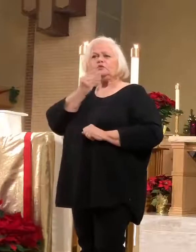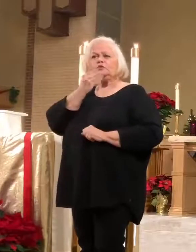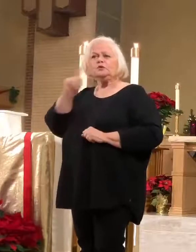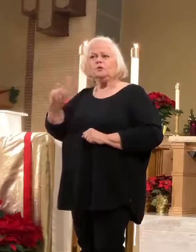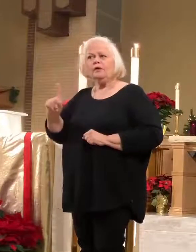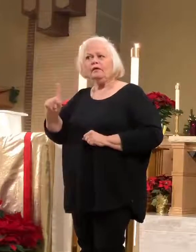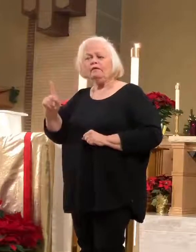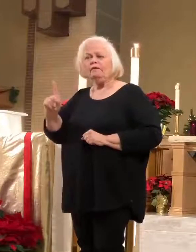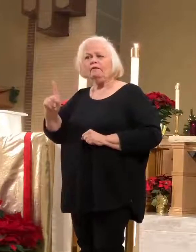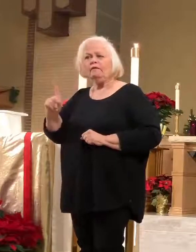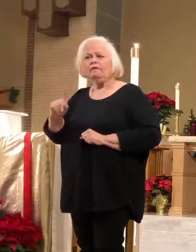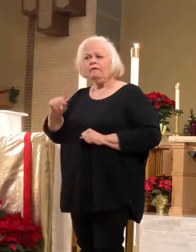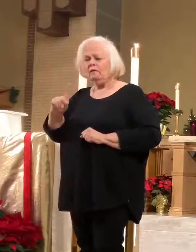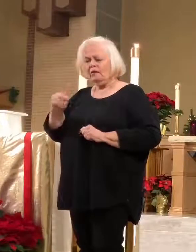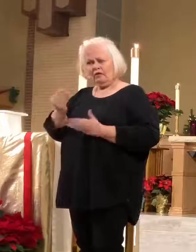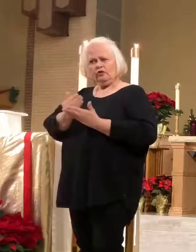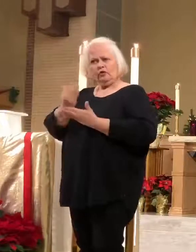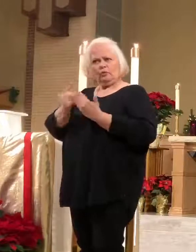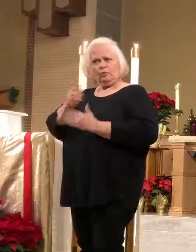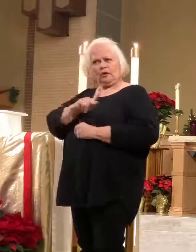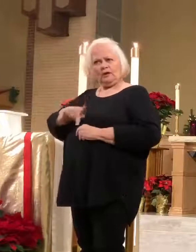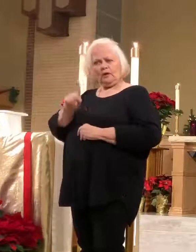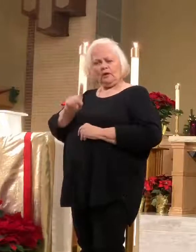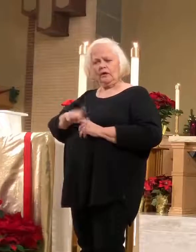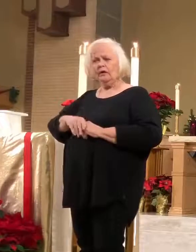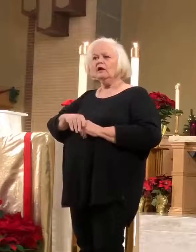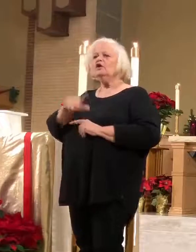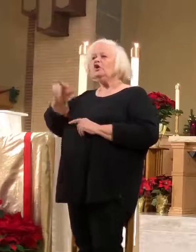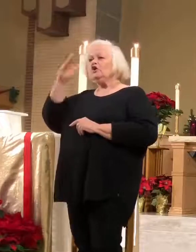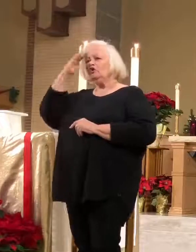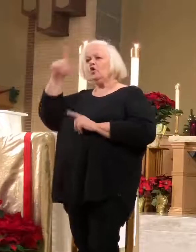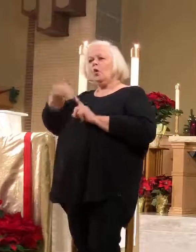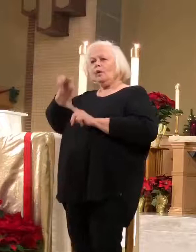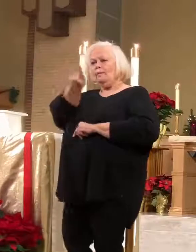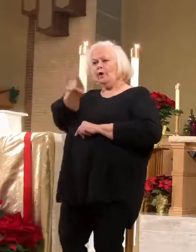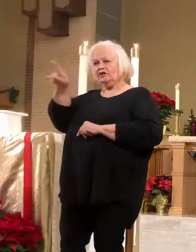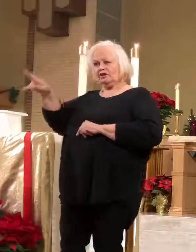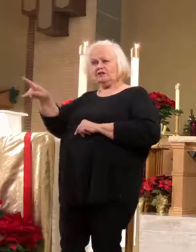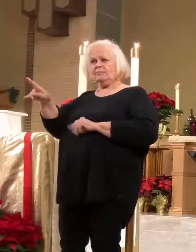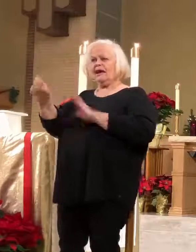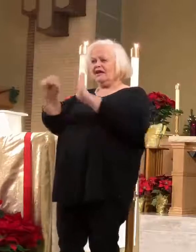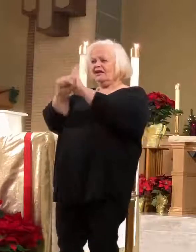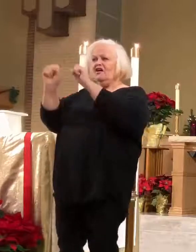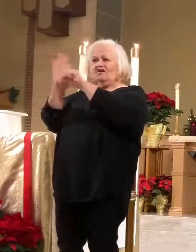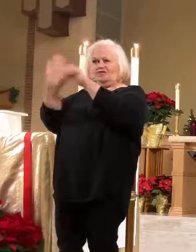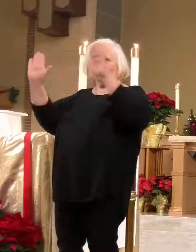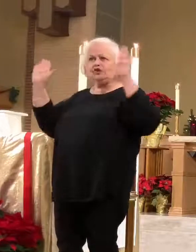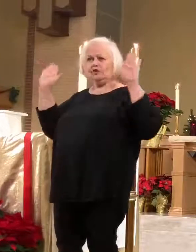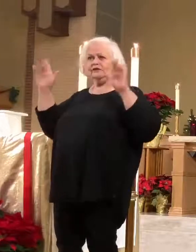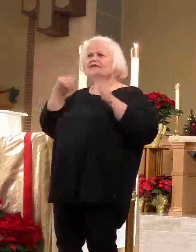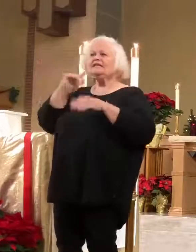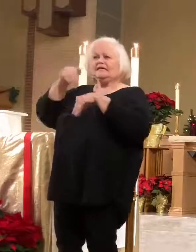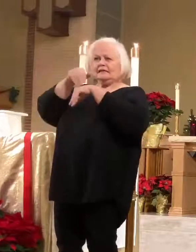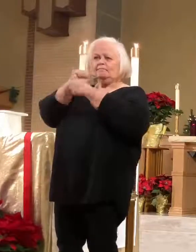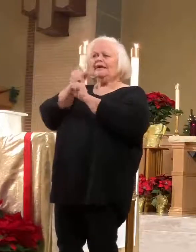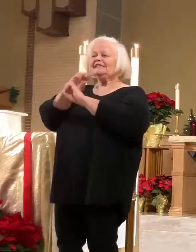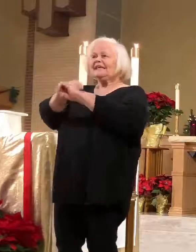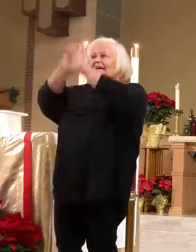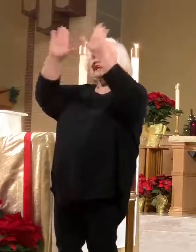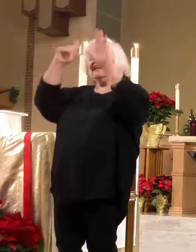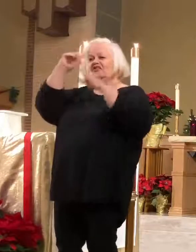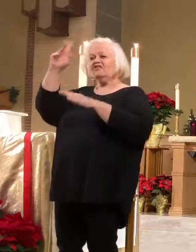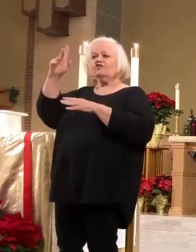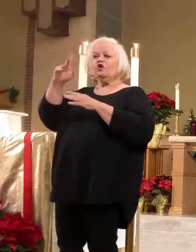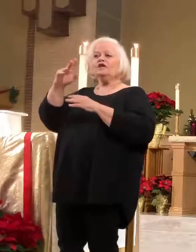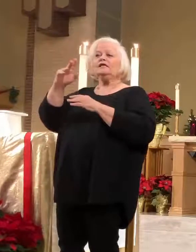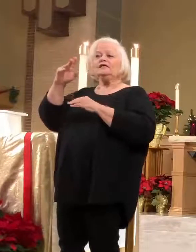You know, when Pilate crucifies Christ or sends him to his crucifixion, he makes it clear for all the world to know who Jesus was, right?